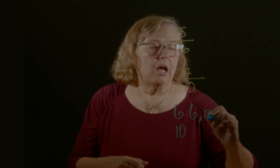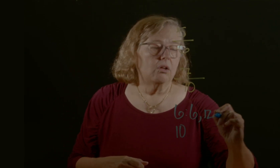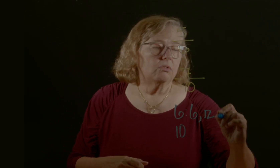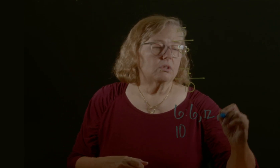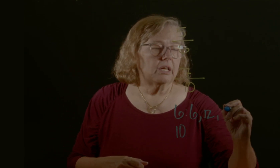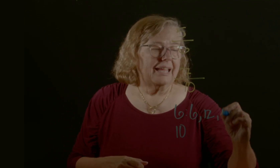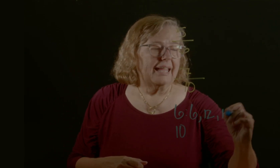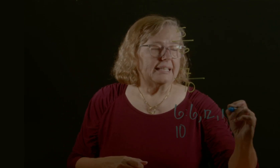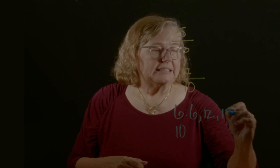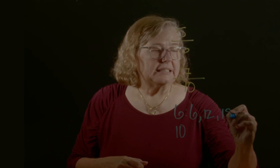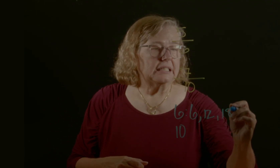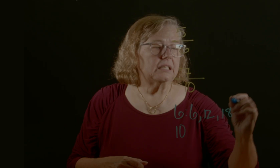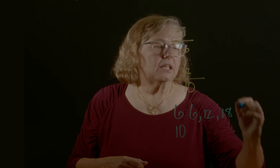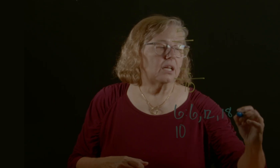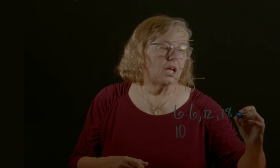6, 12, 18,